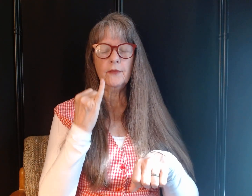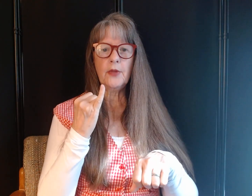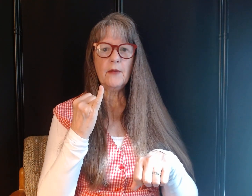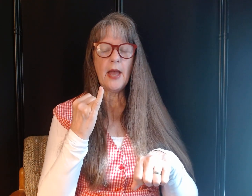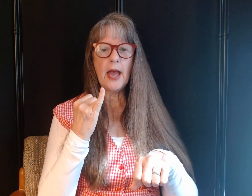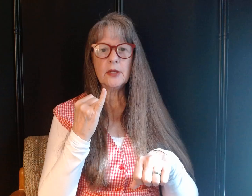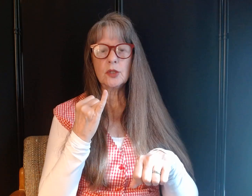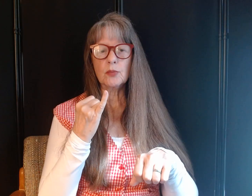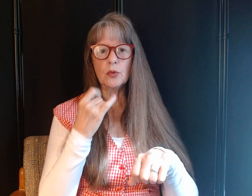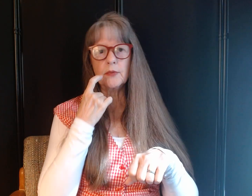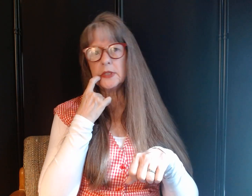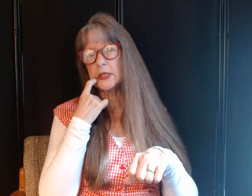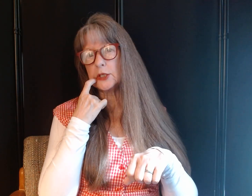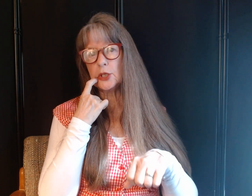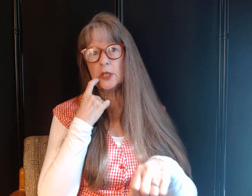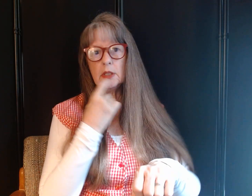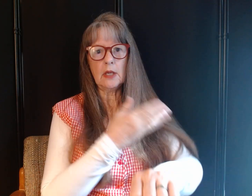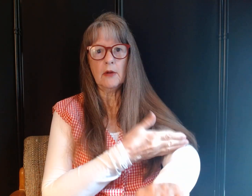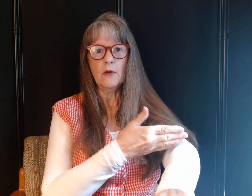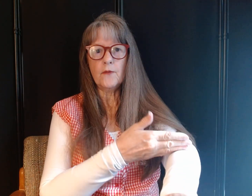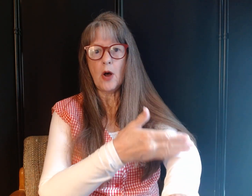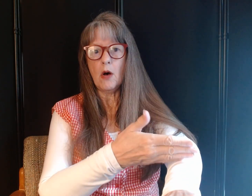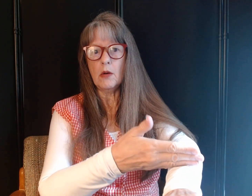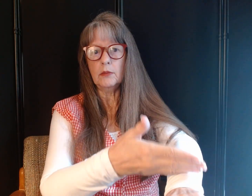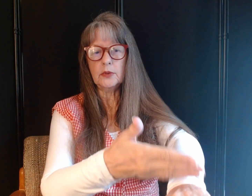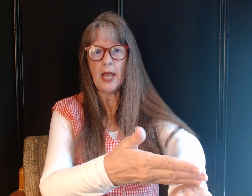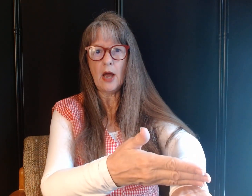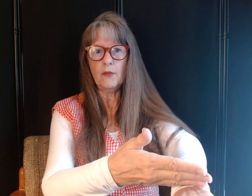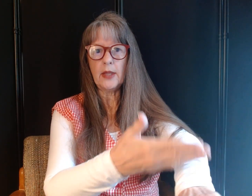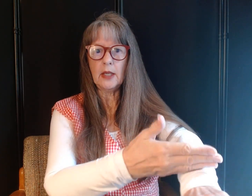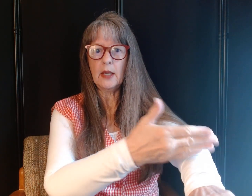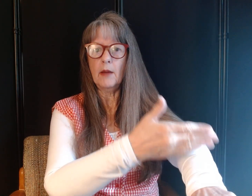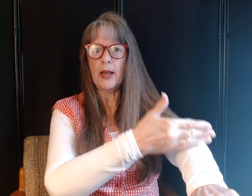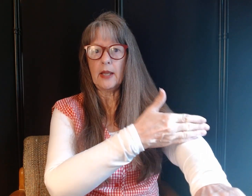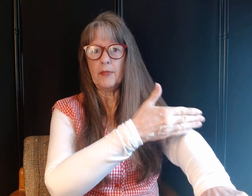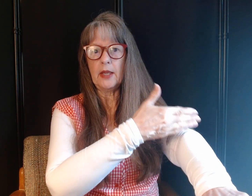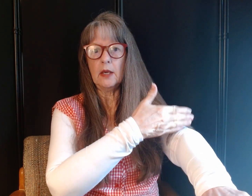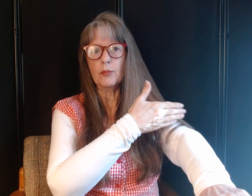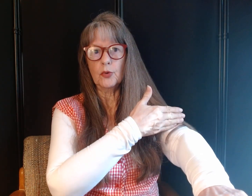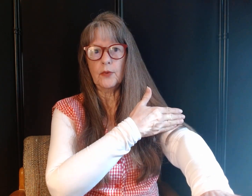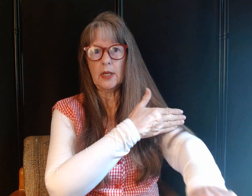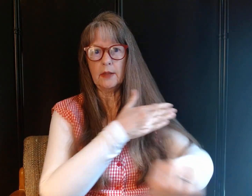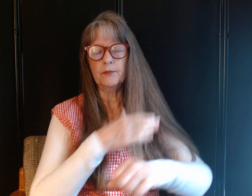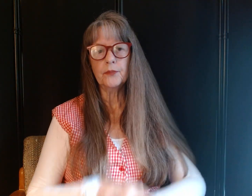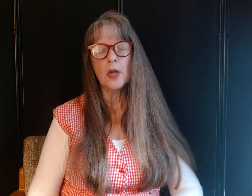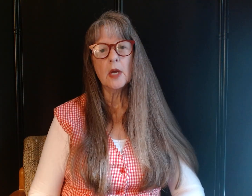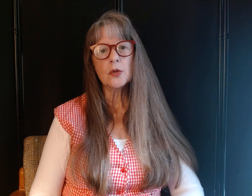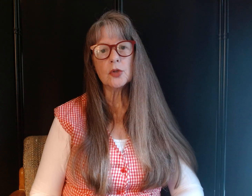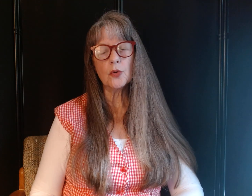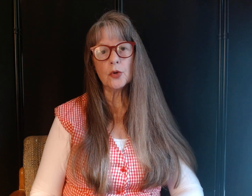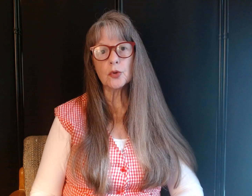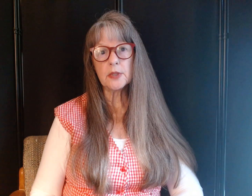they've had some sort of addiction and they fall down, they can come back up. They can improve again. So those are